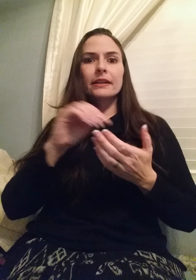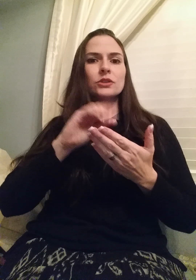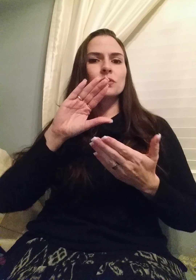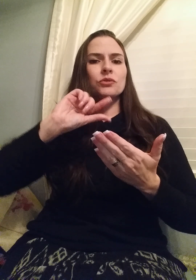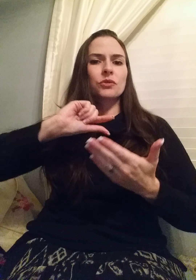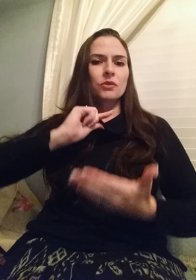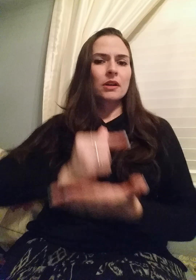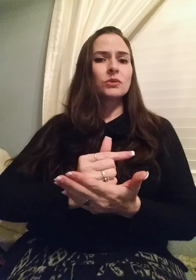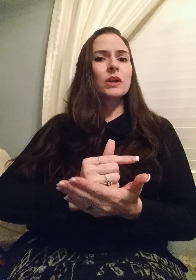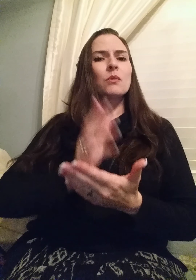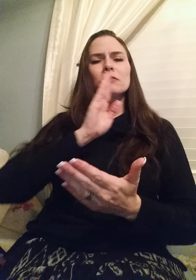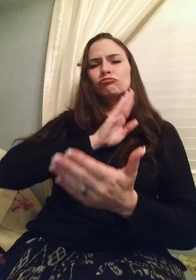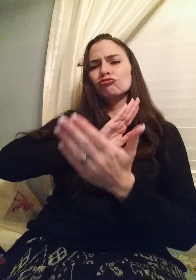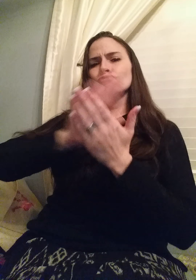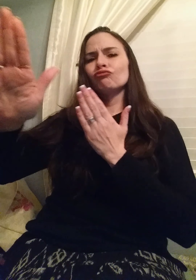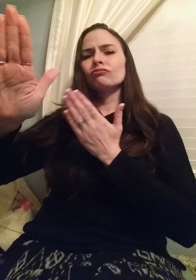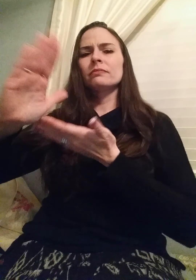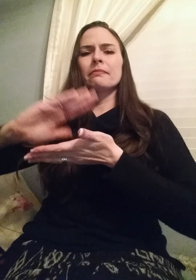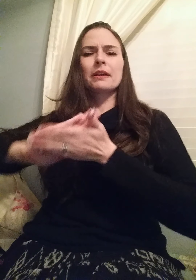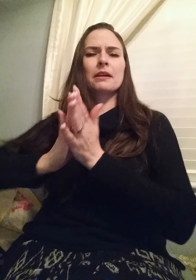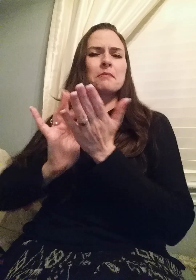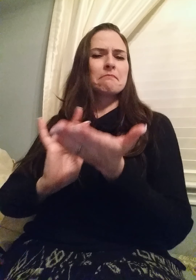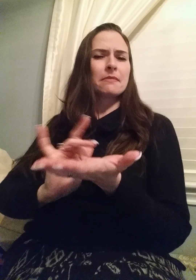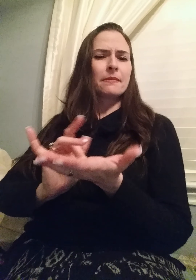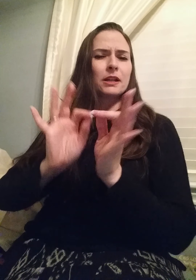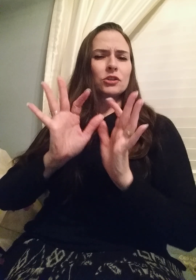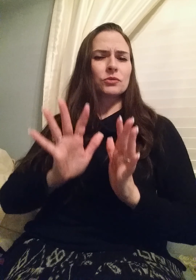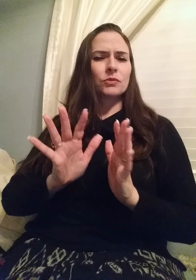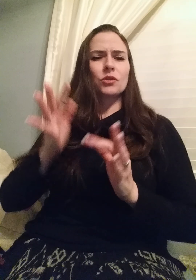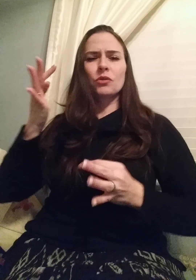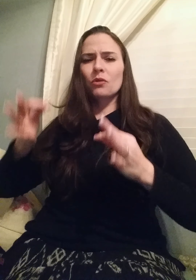become a medical interpreter, a court interpreter, and so on and so forth.